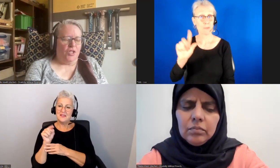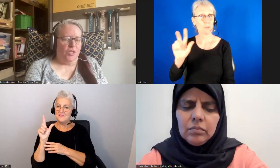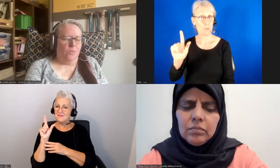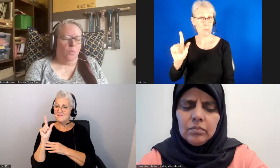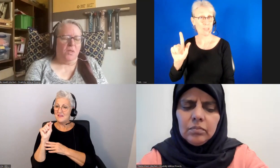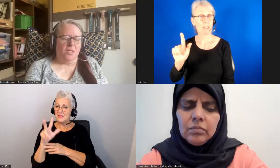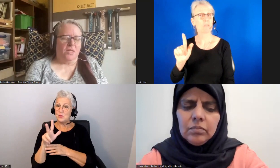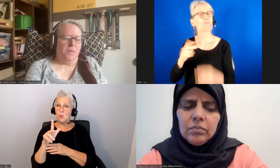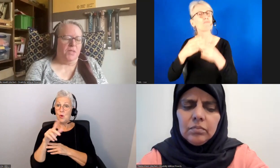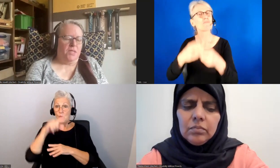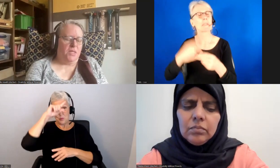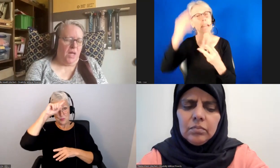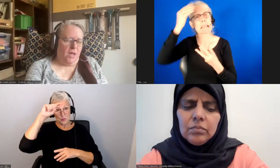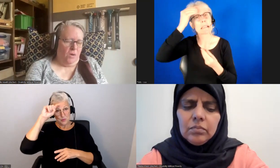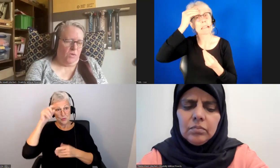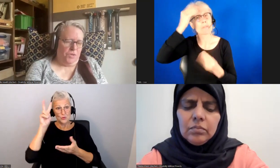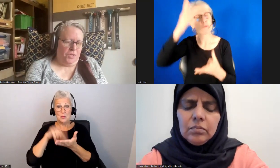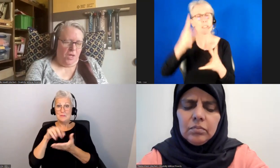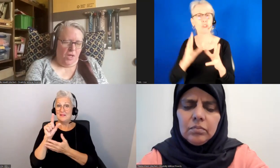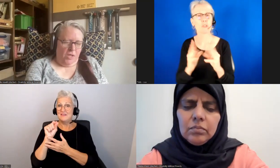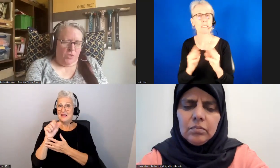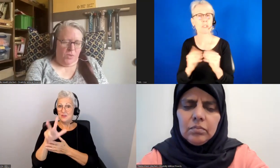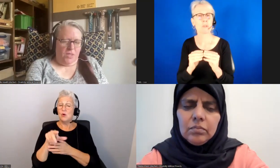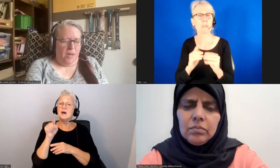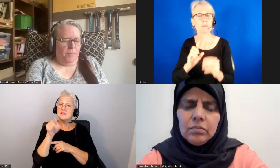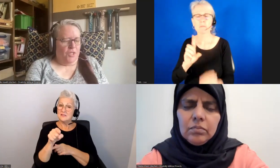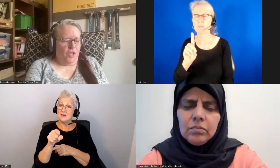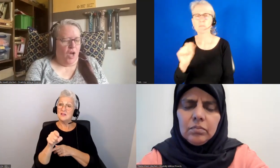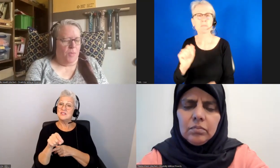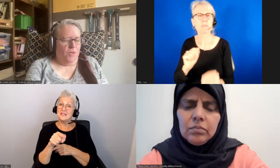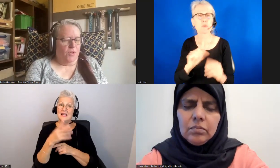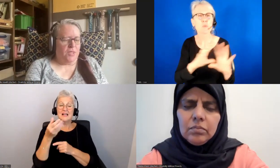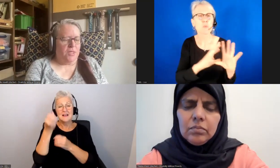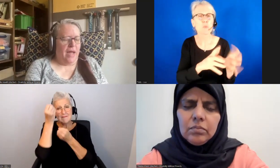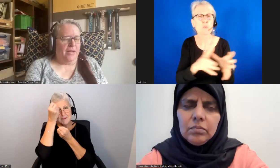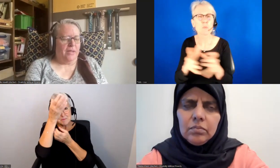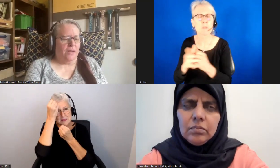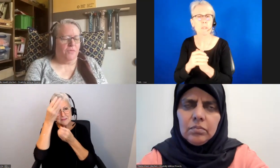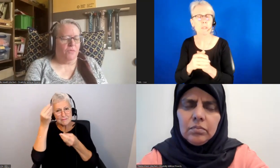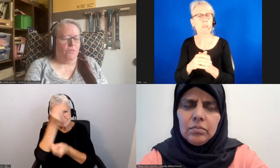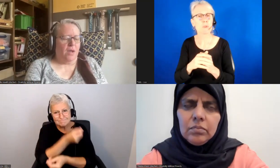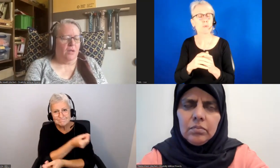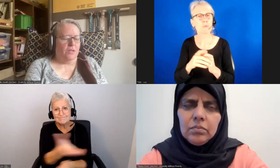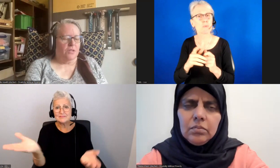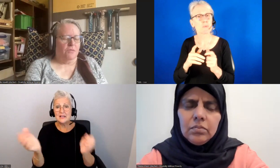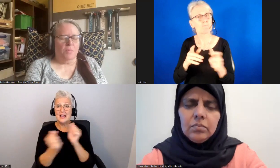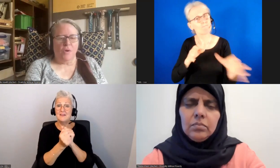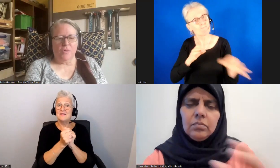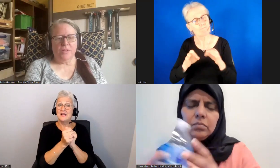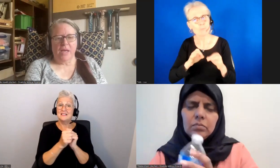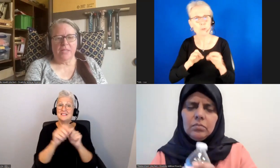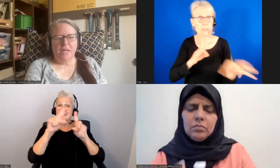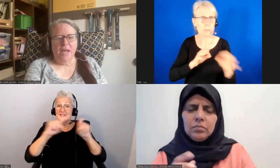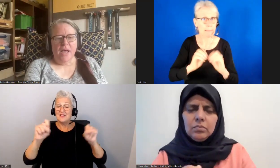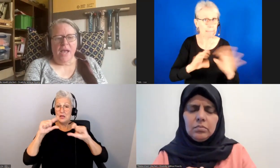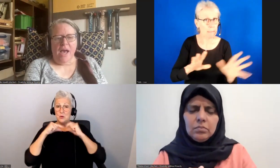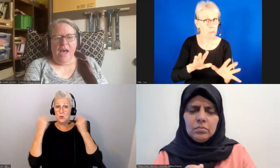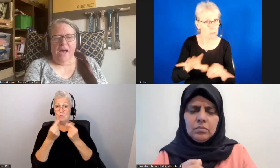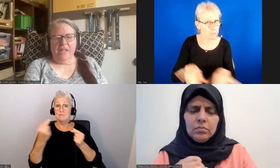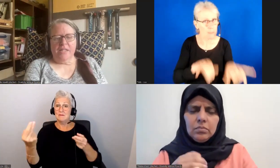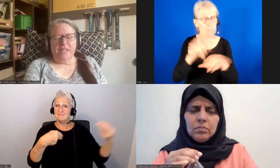information session with disability stakeholders to establish a common understanding of the regulatory